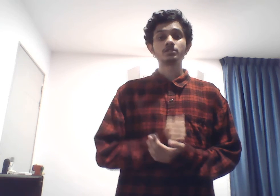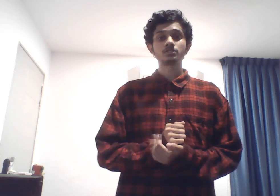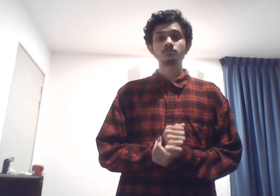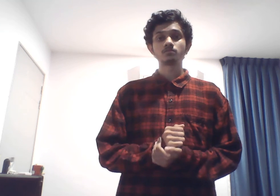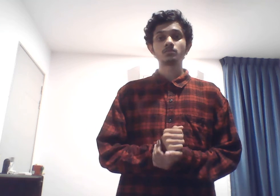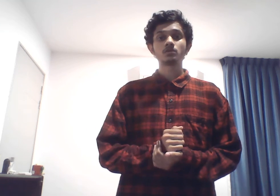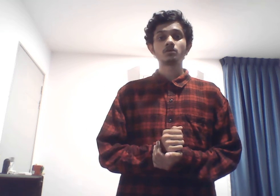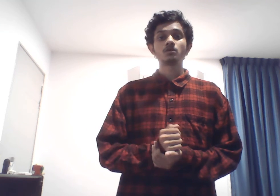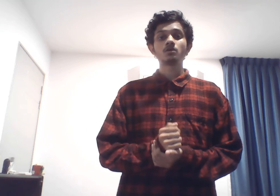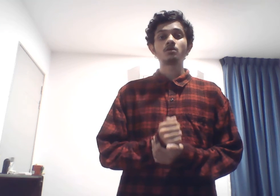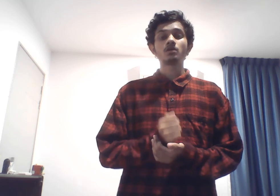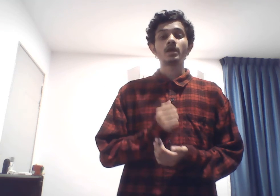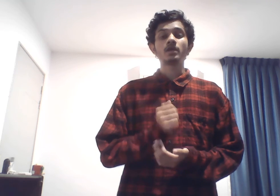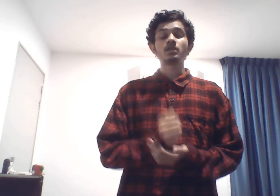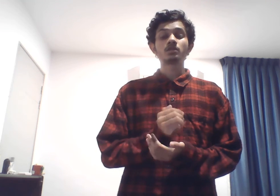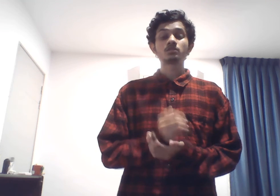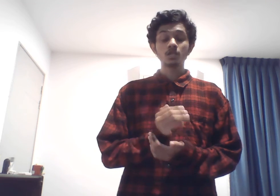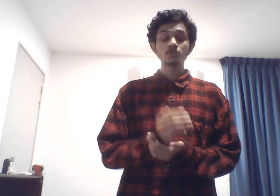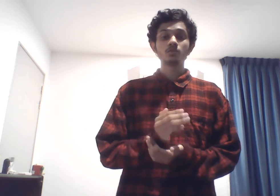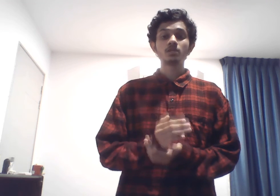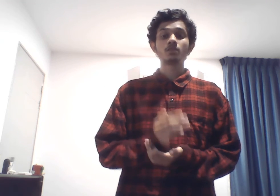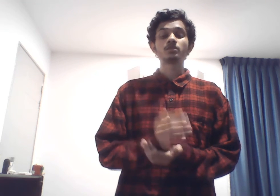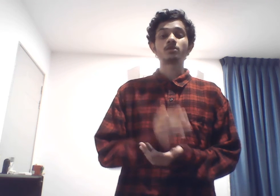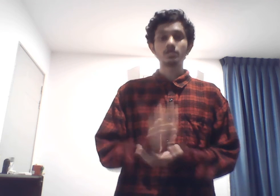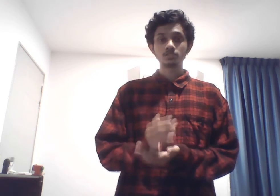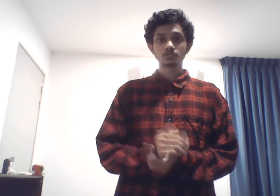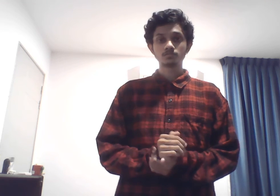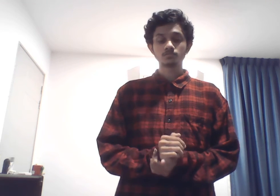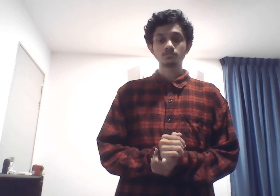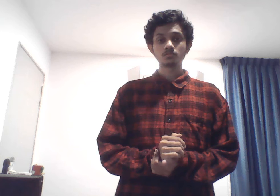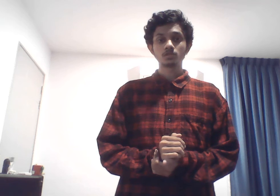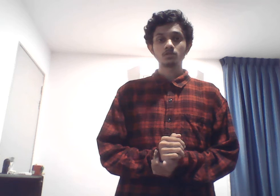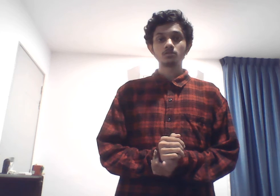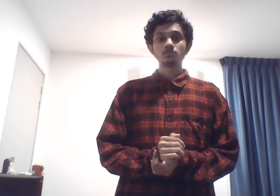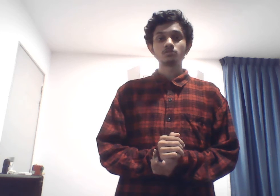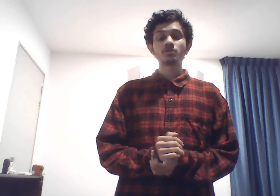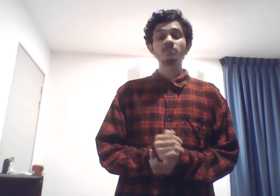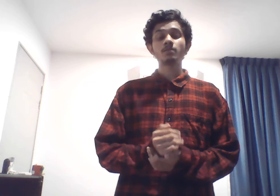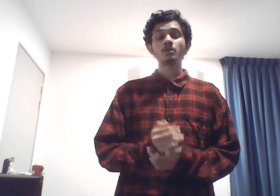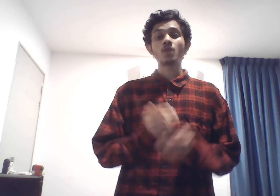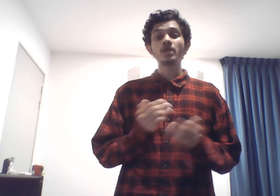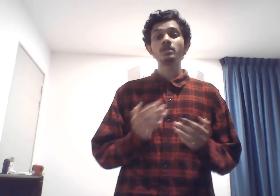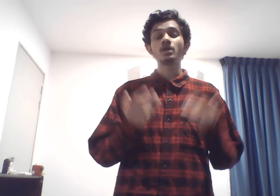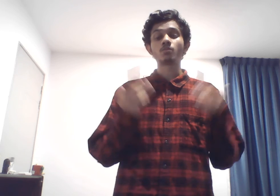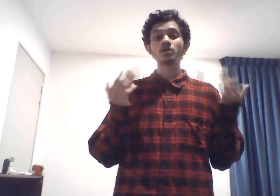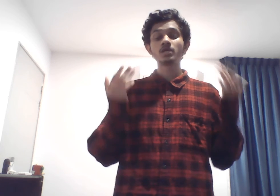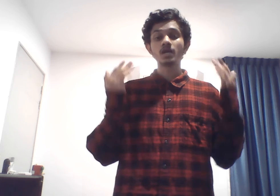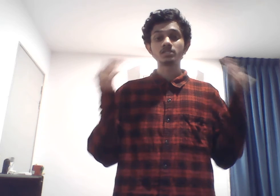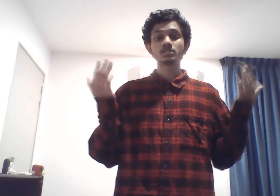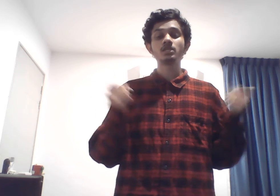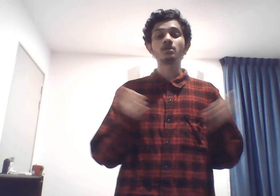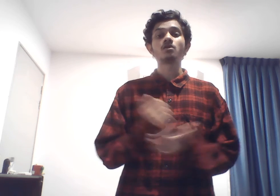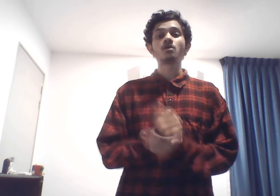areas, and tell the women about their rights, to give them a wider and broader understanding